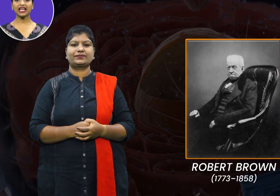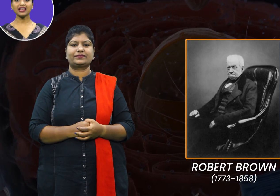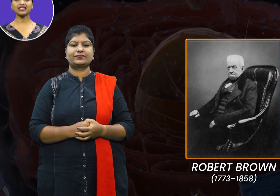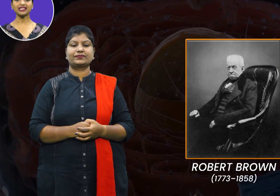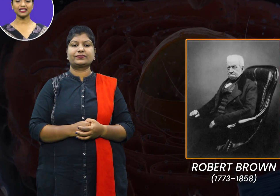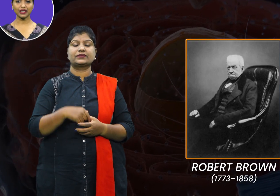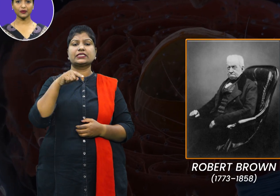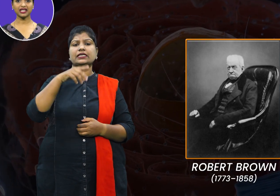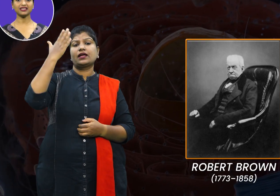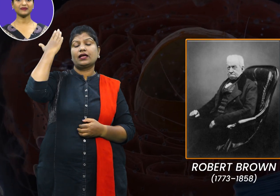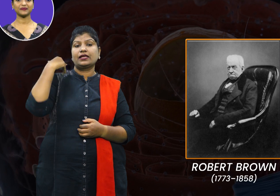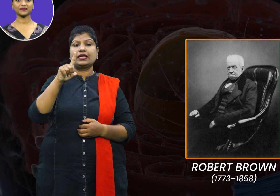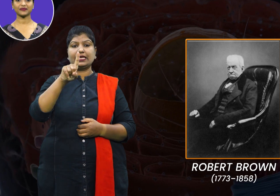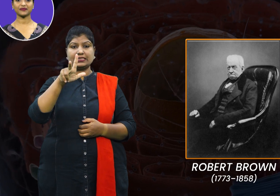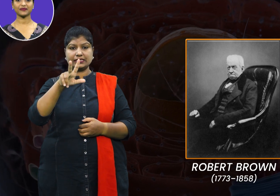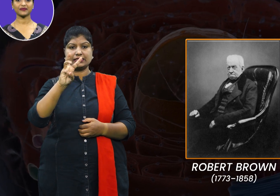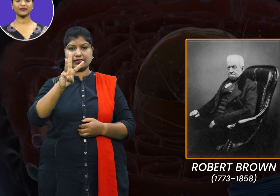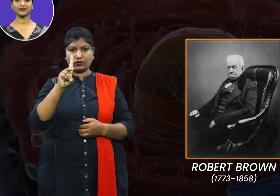In 1831,